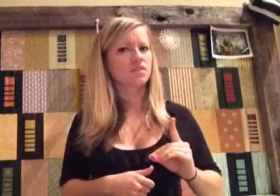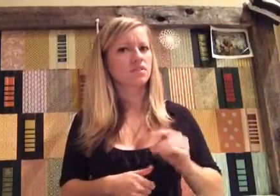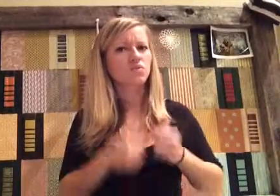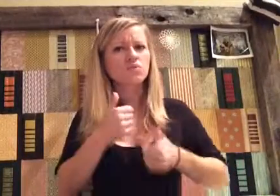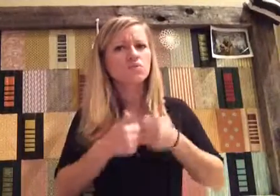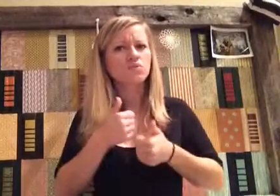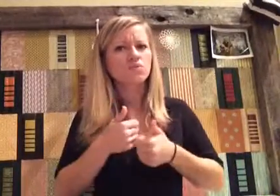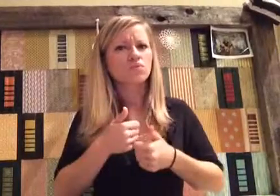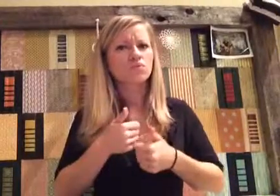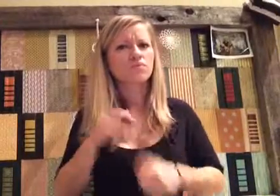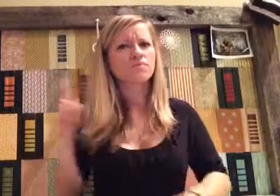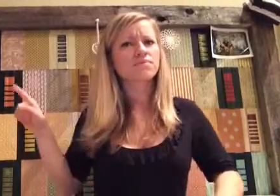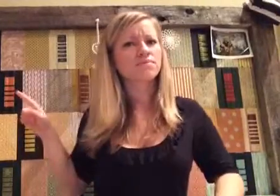person versus technology.